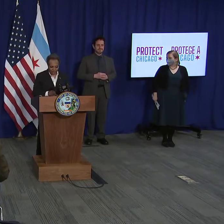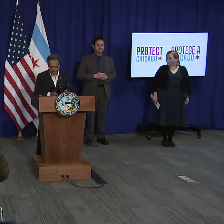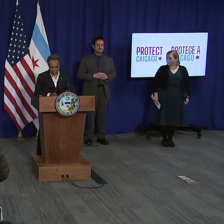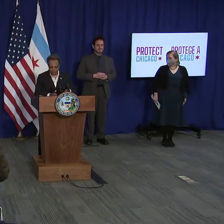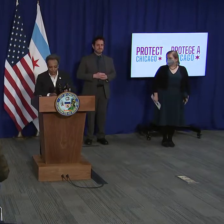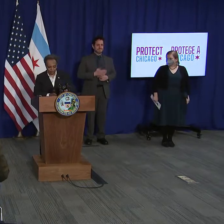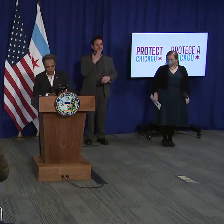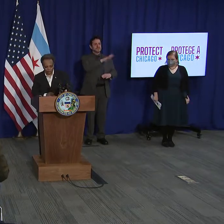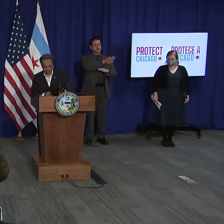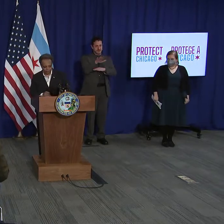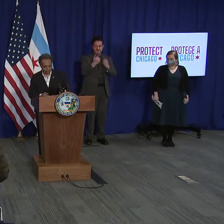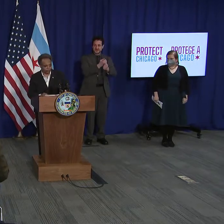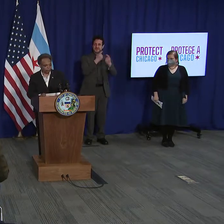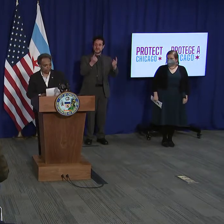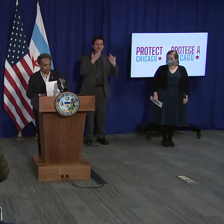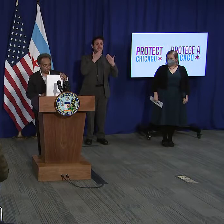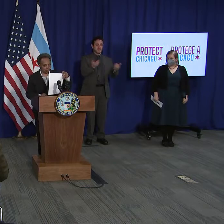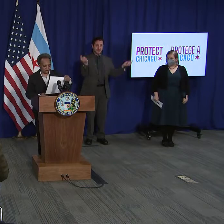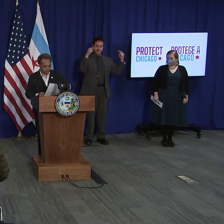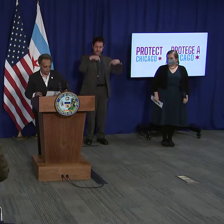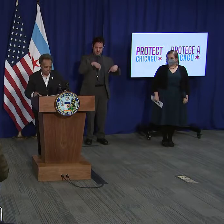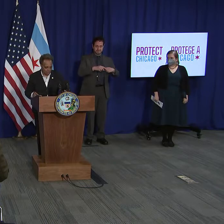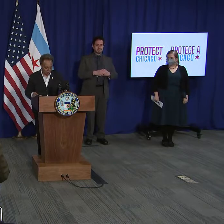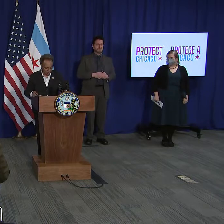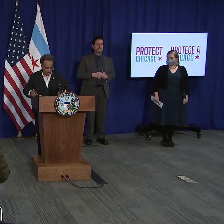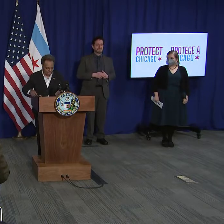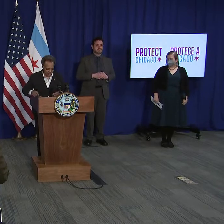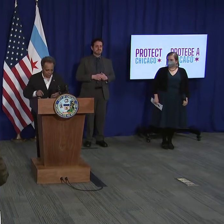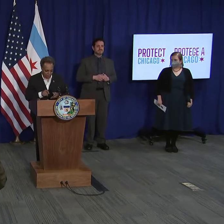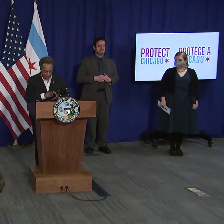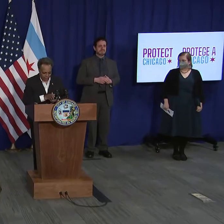All right, good afternoon, everyone, and thank you for being here.